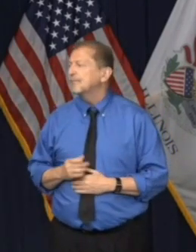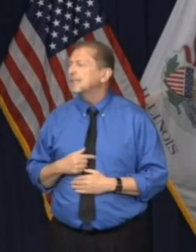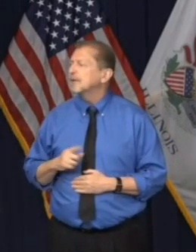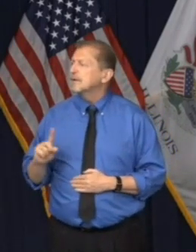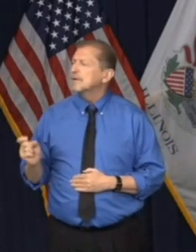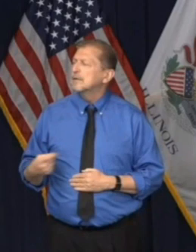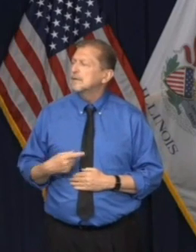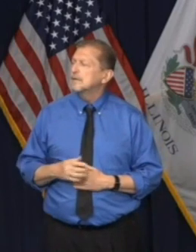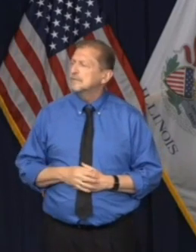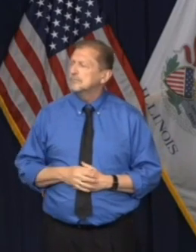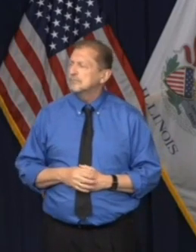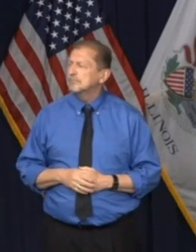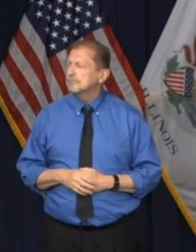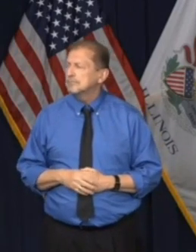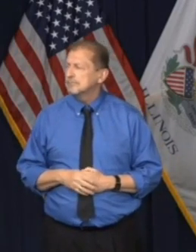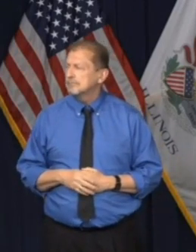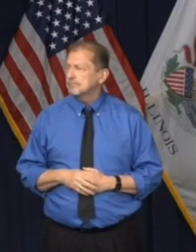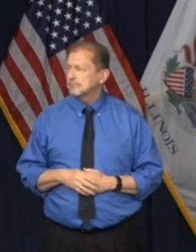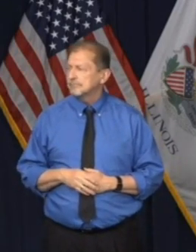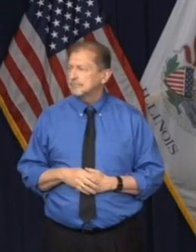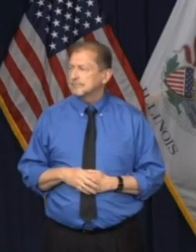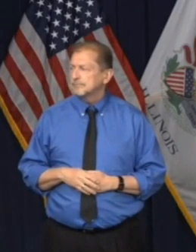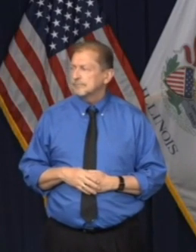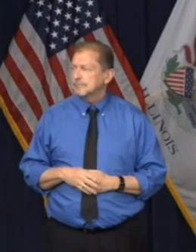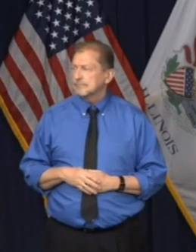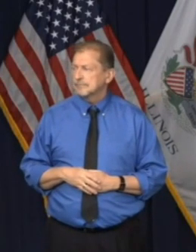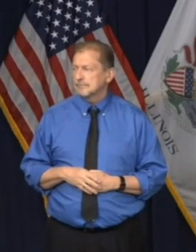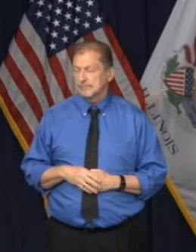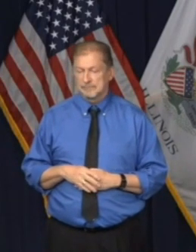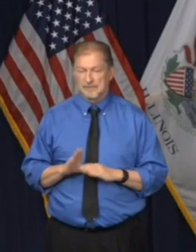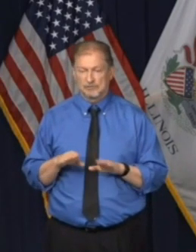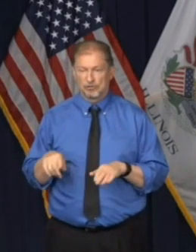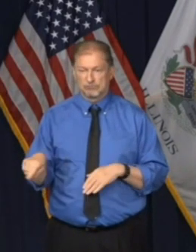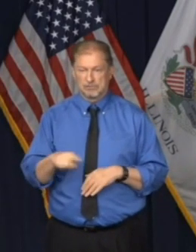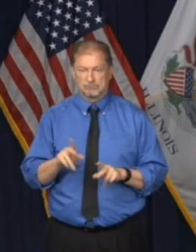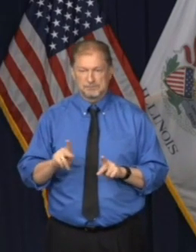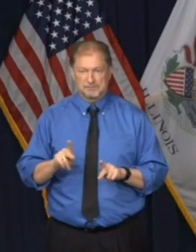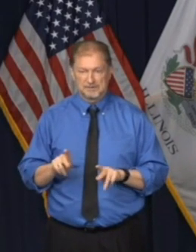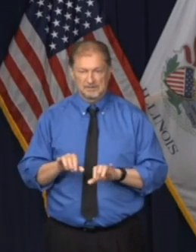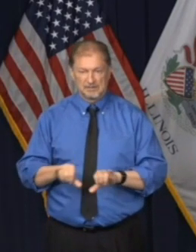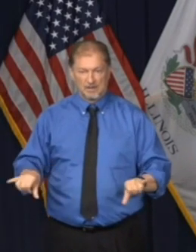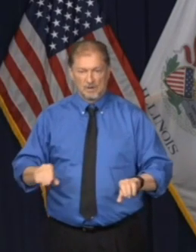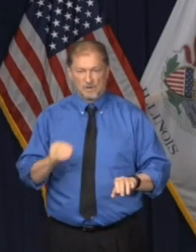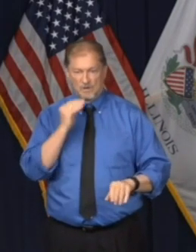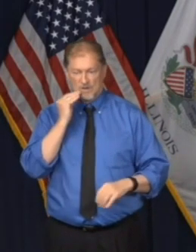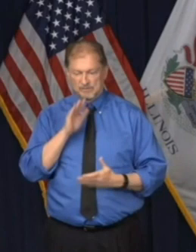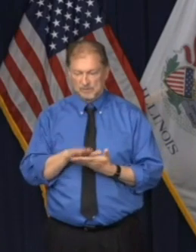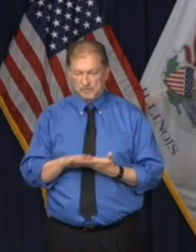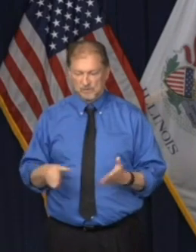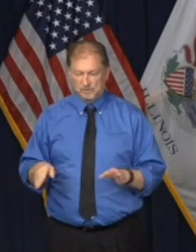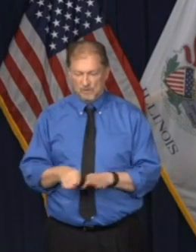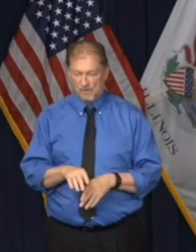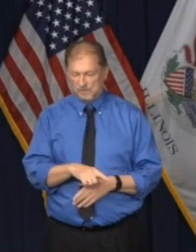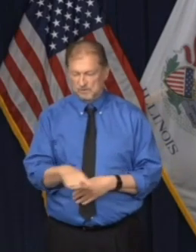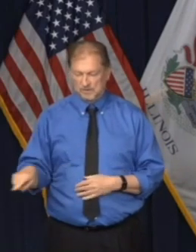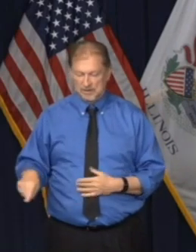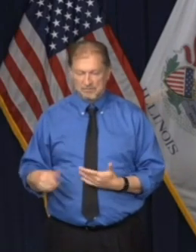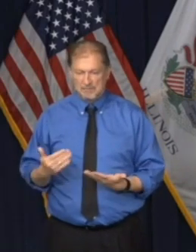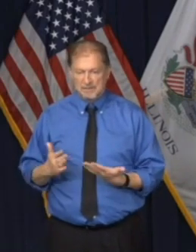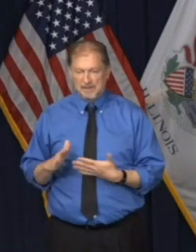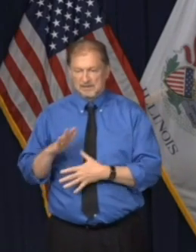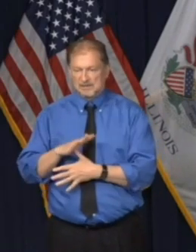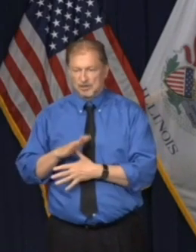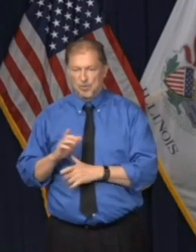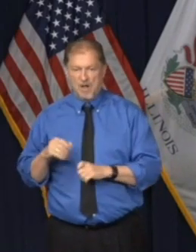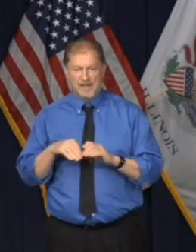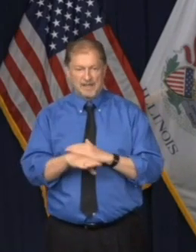what assurance can you give Illinoisans that their children's education is legitimate and credible, especially seniors expecting to go to college and or a career